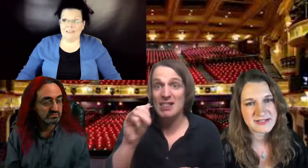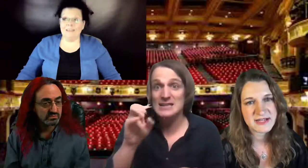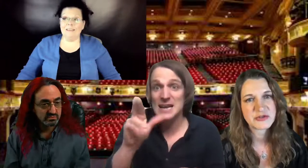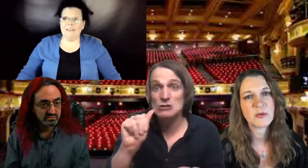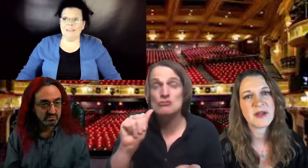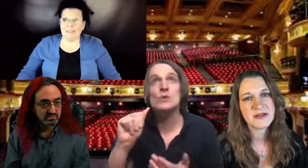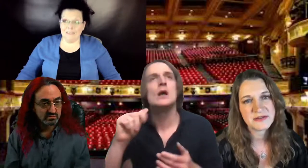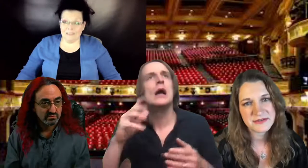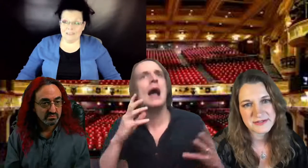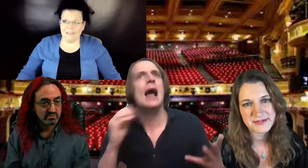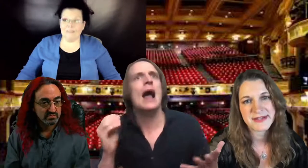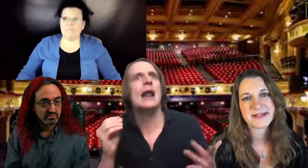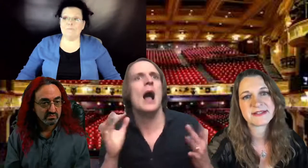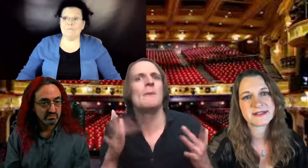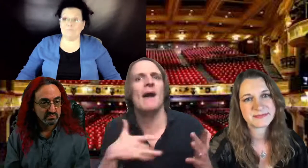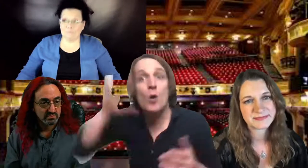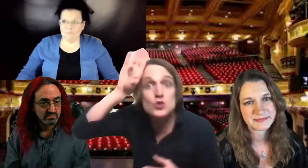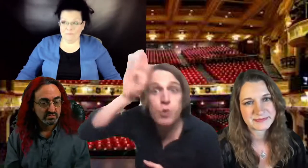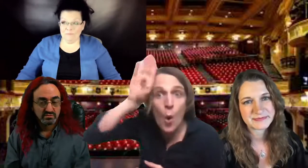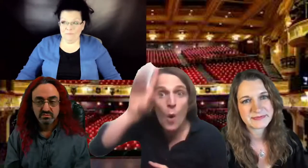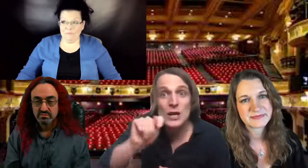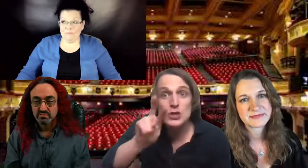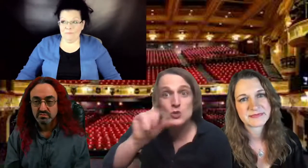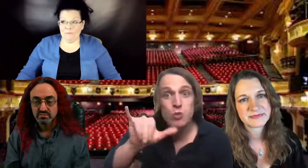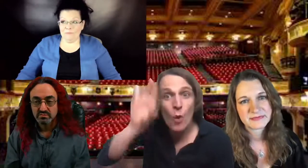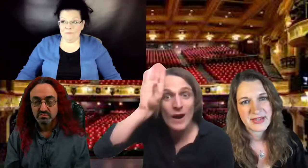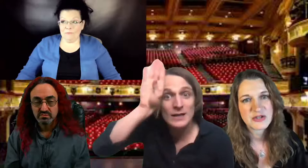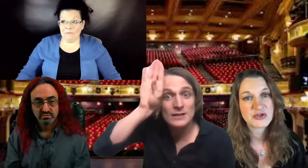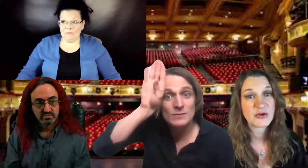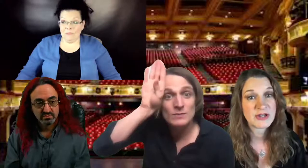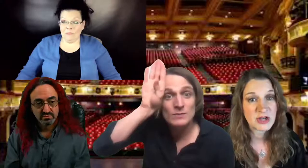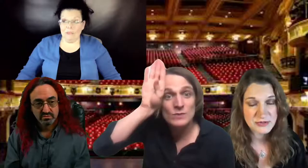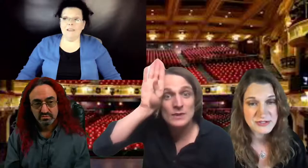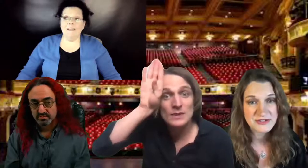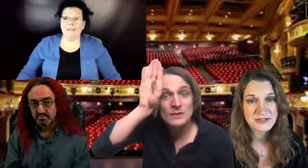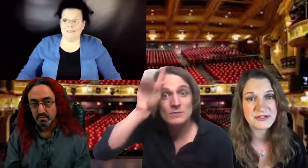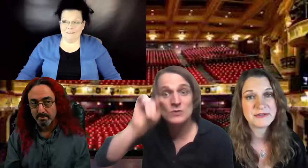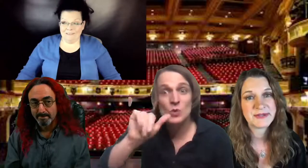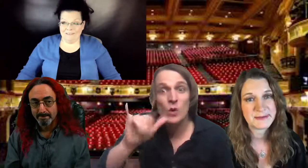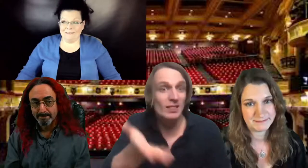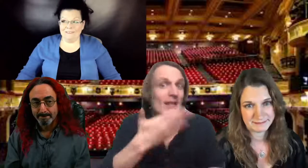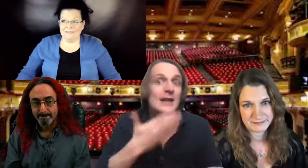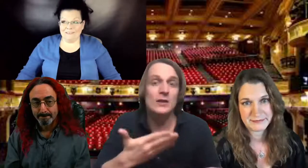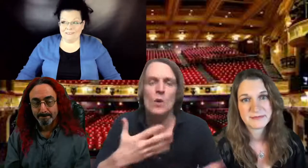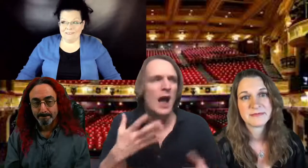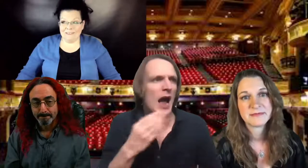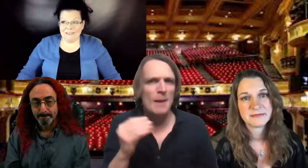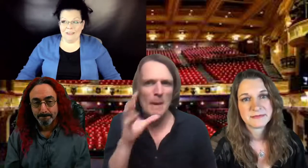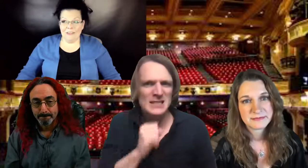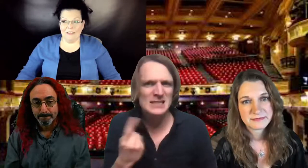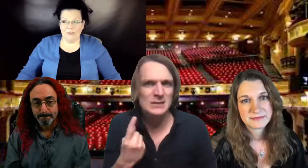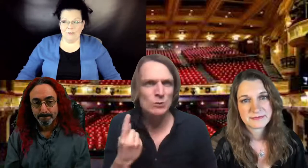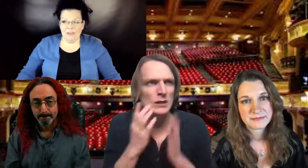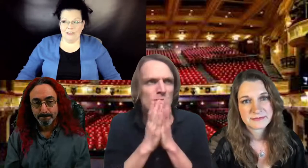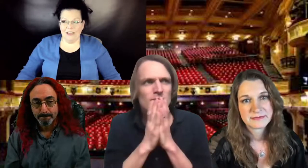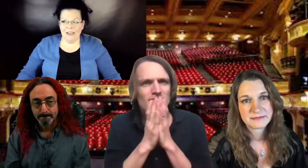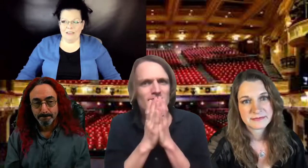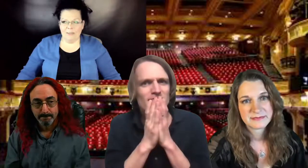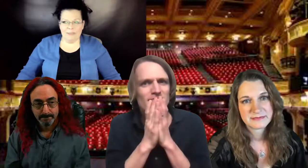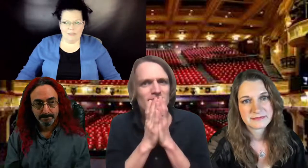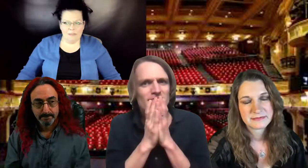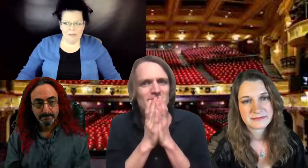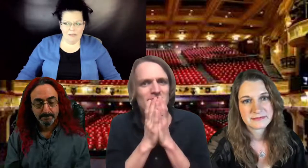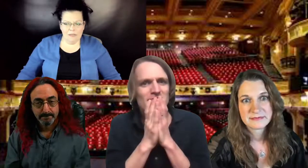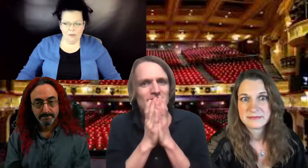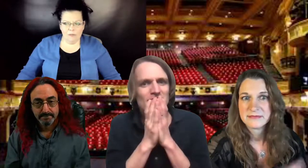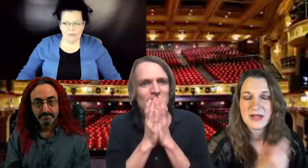and Alexandria Wales, yes. And Troy Kotzer, yep. I thank you for that. Yeah, did